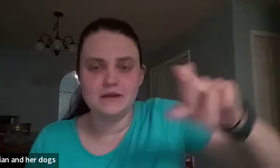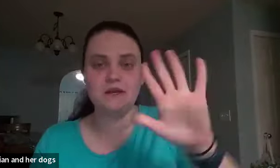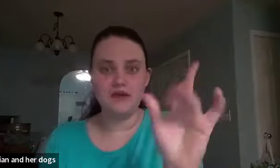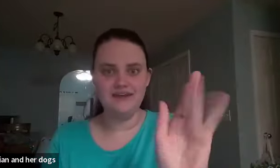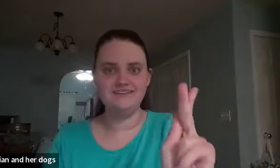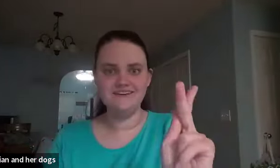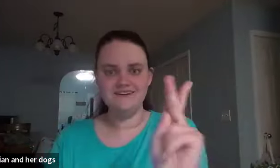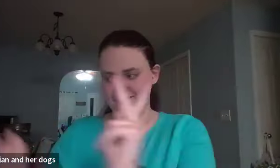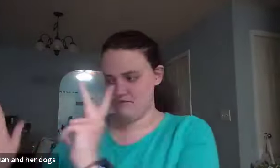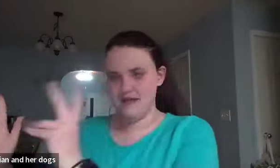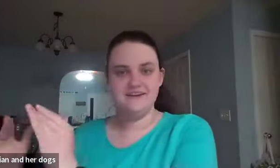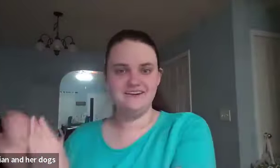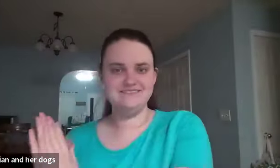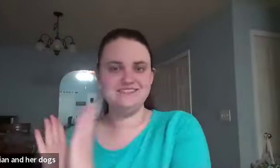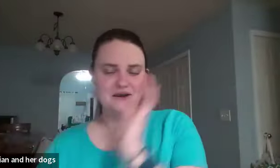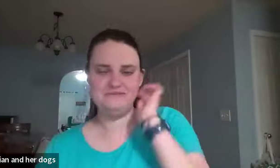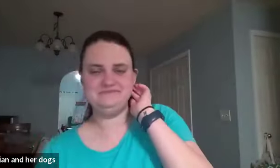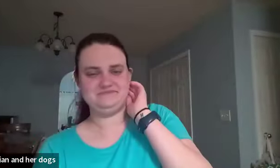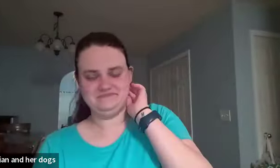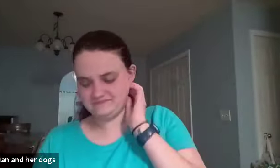I'm like, okay, they're right there. So,